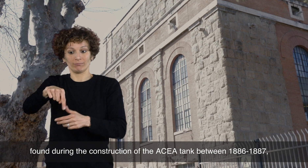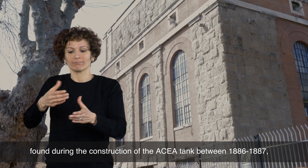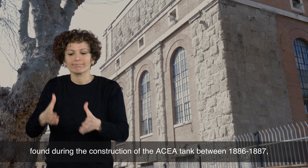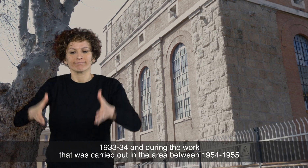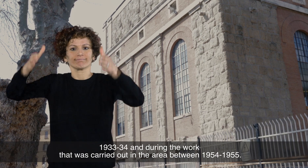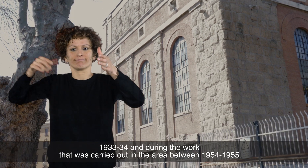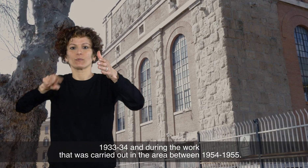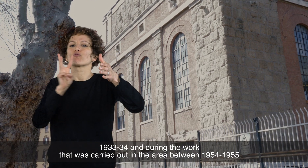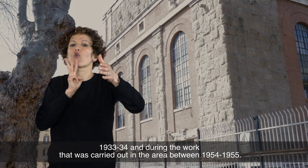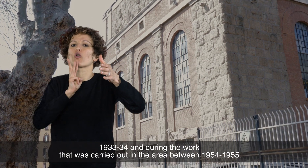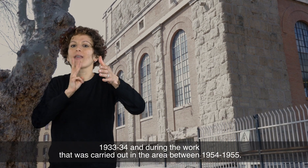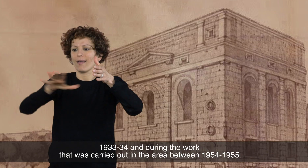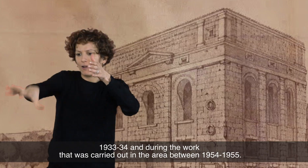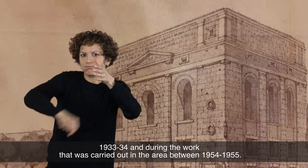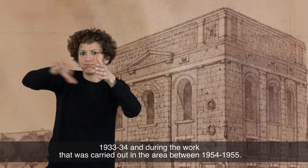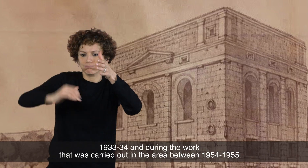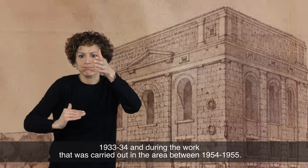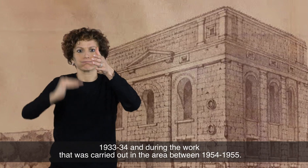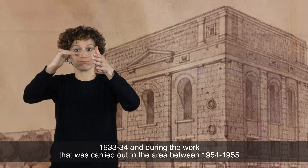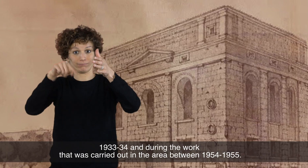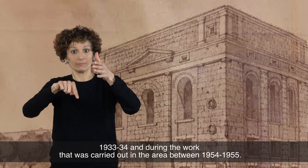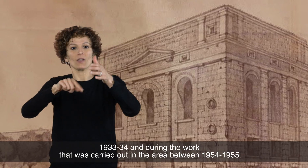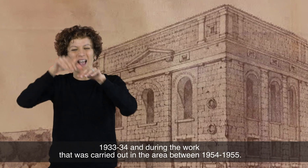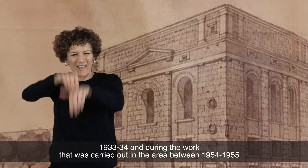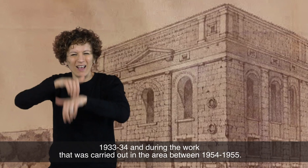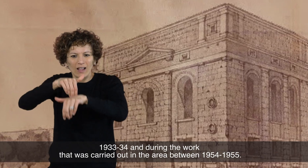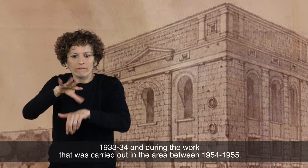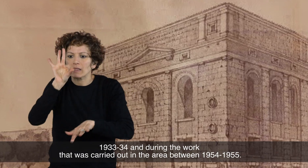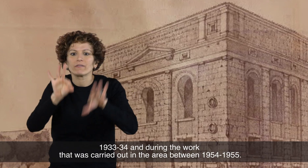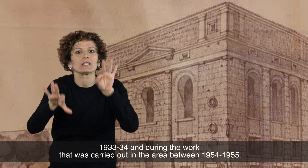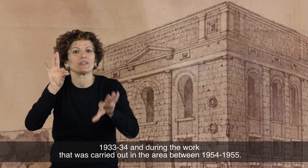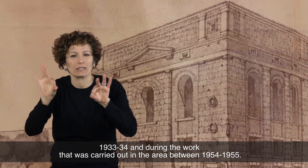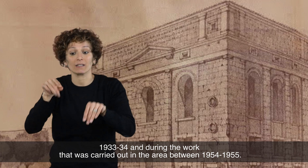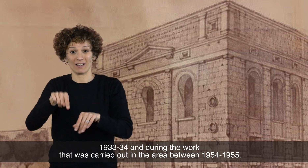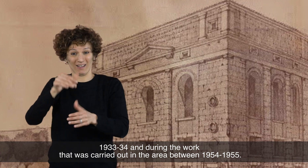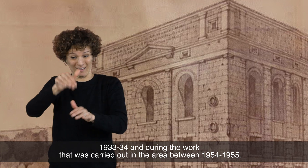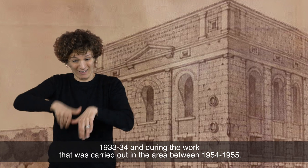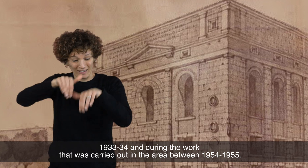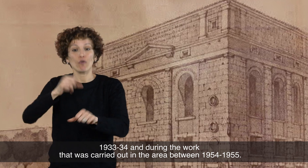8086-8087, 1933-34, and during the work that was carried out in the area between